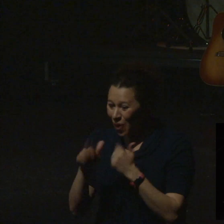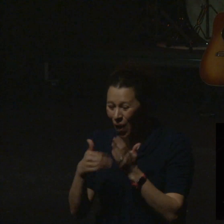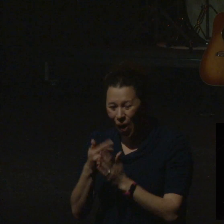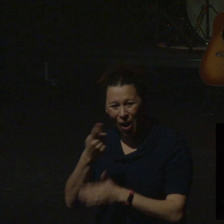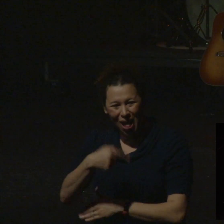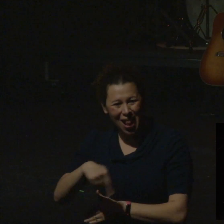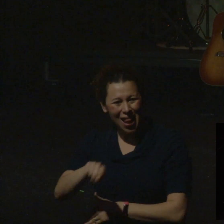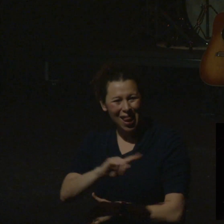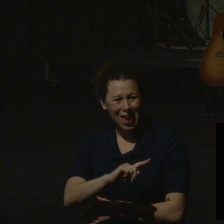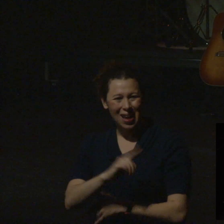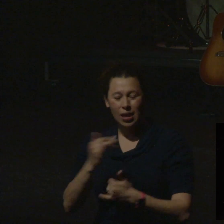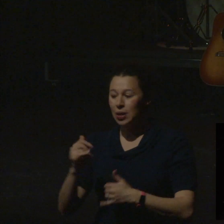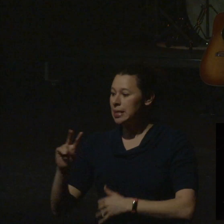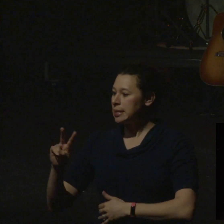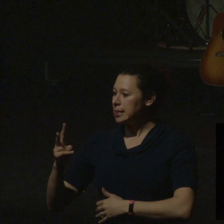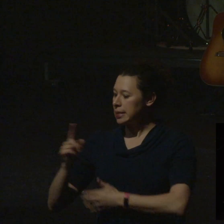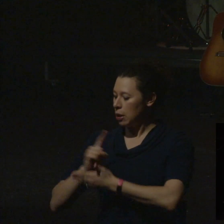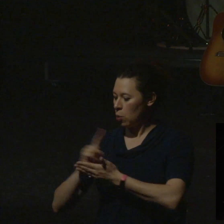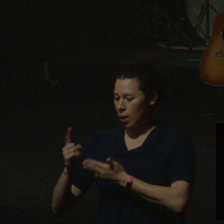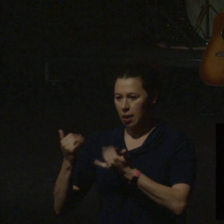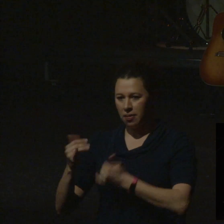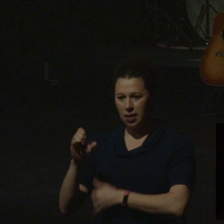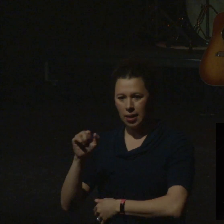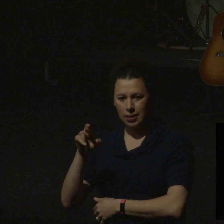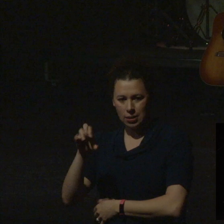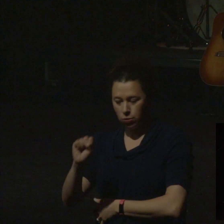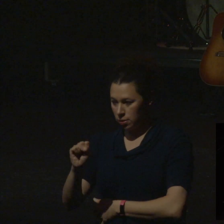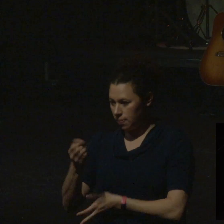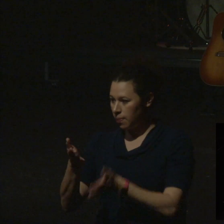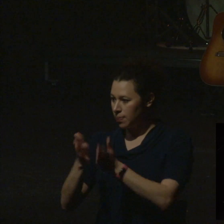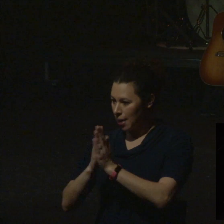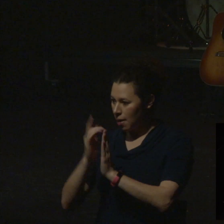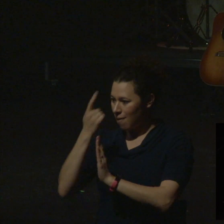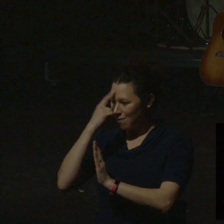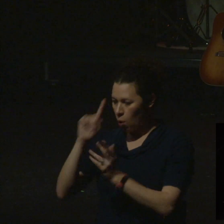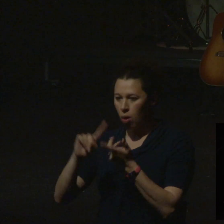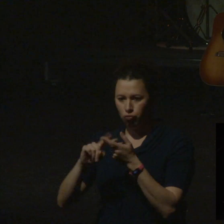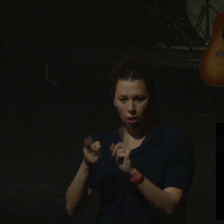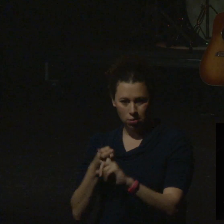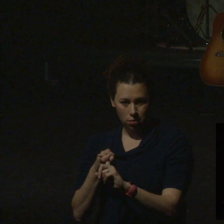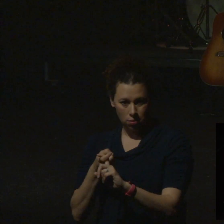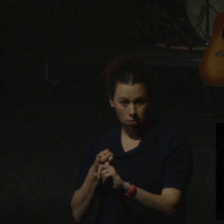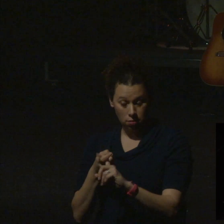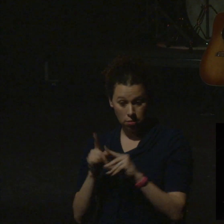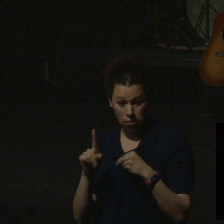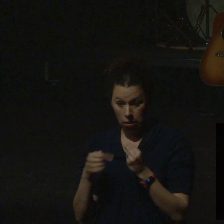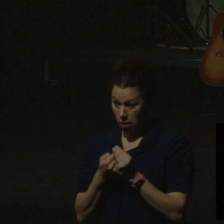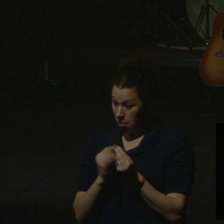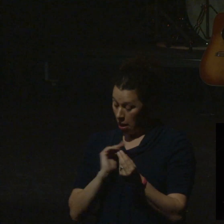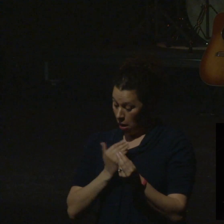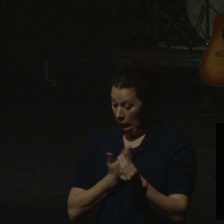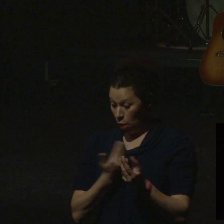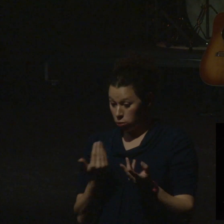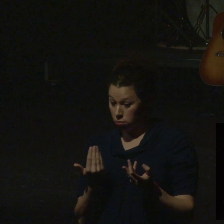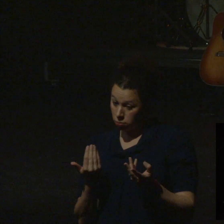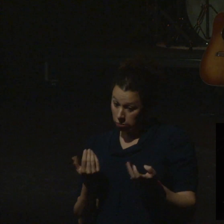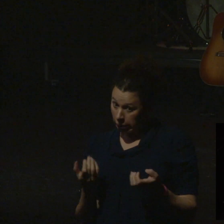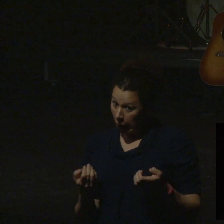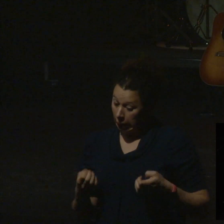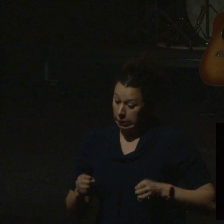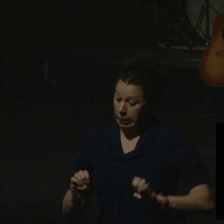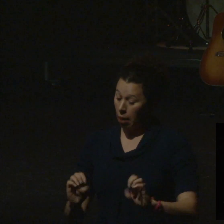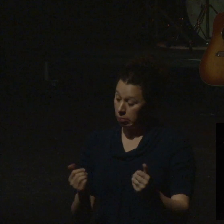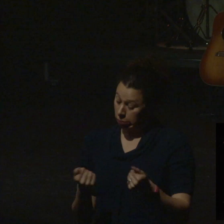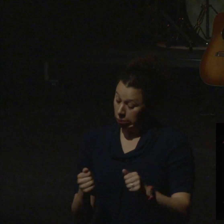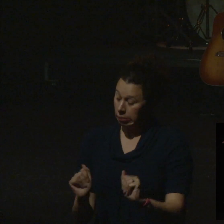We are in the second week of this series, Asking for a Friend. This is all about our attempt of answering